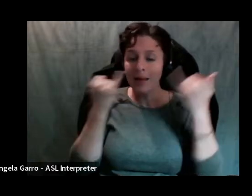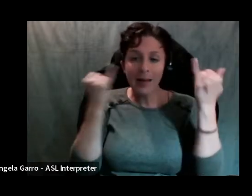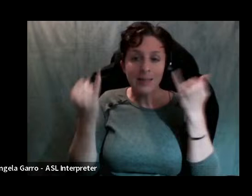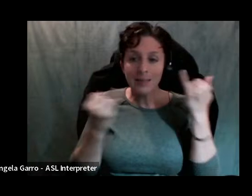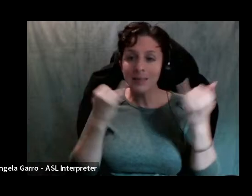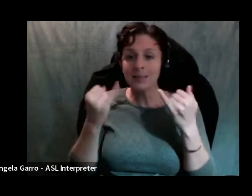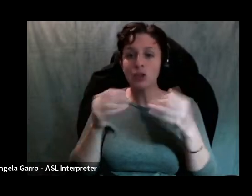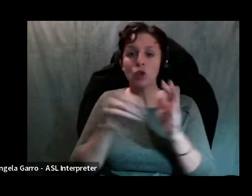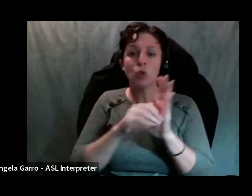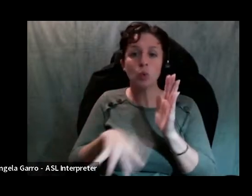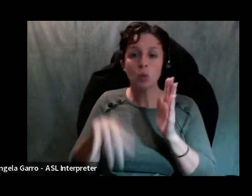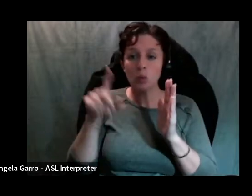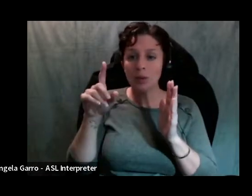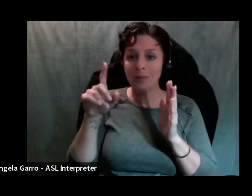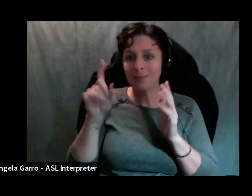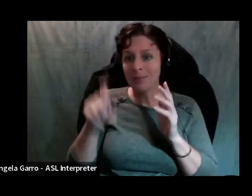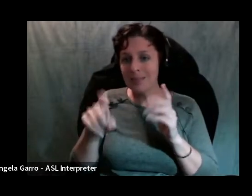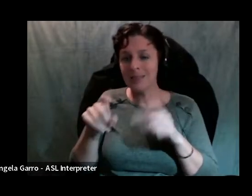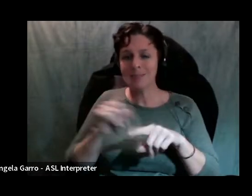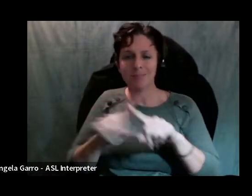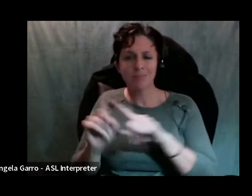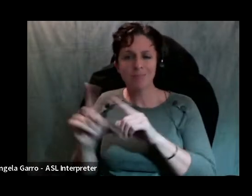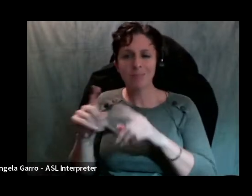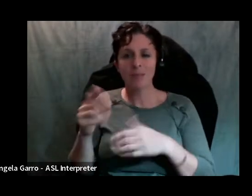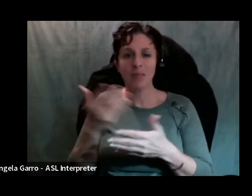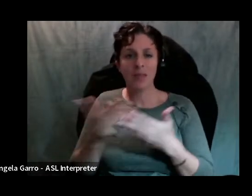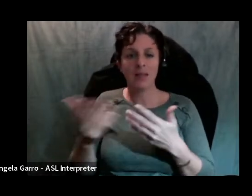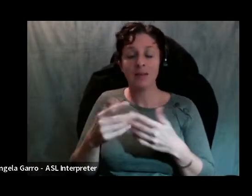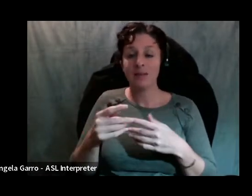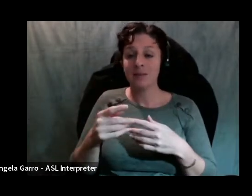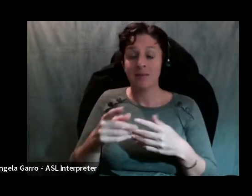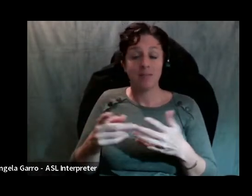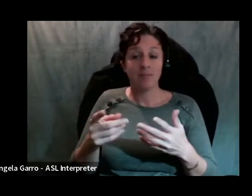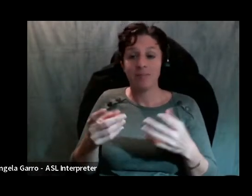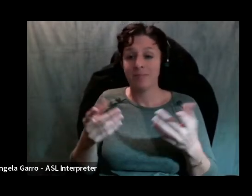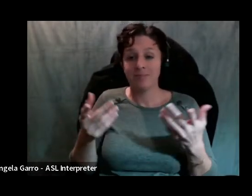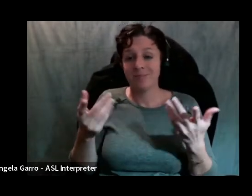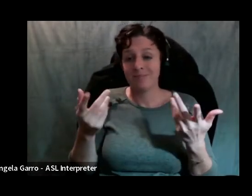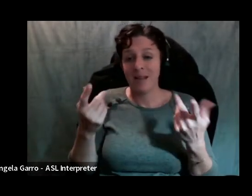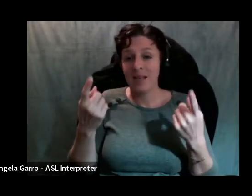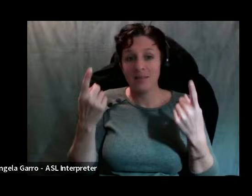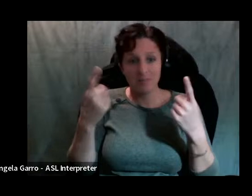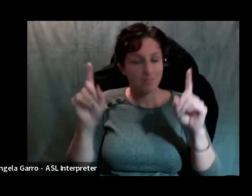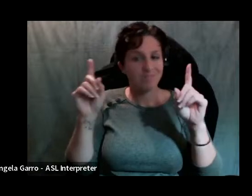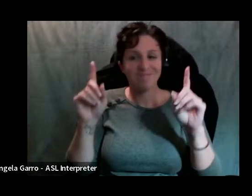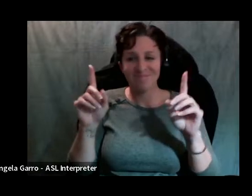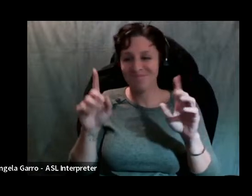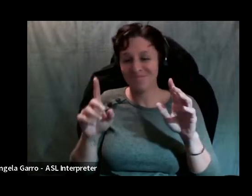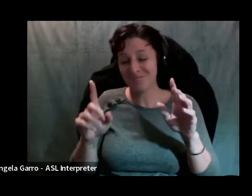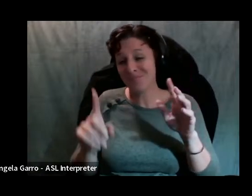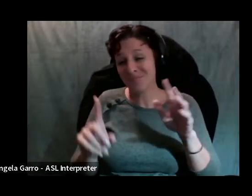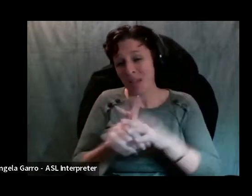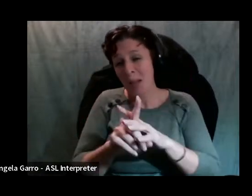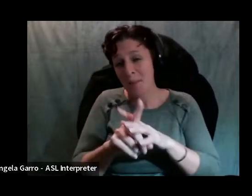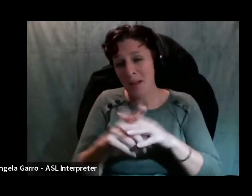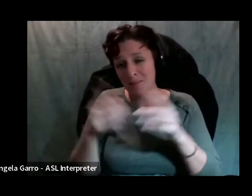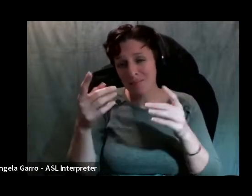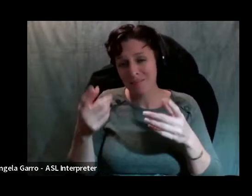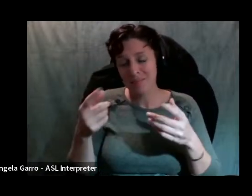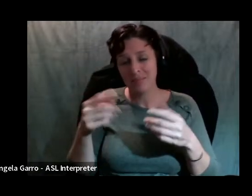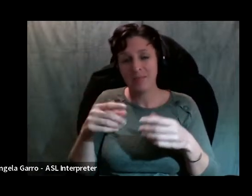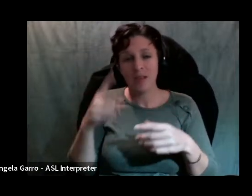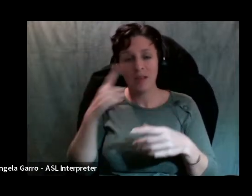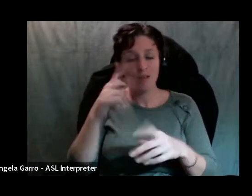needs, all those kinds of things as inevitably come up during second semester for implementation in